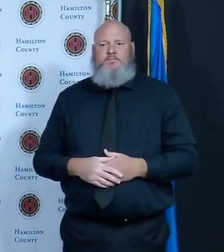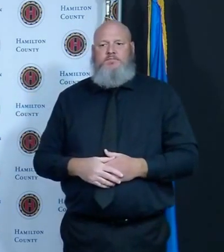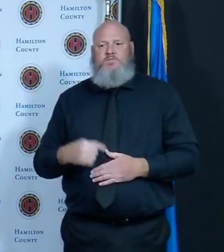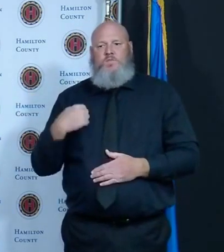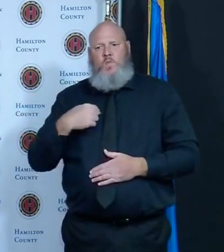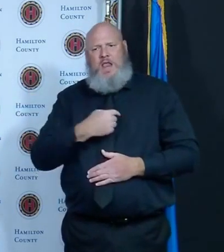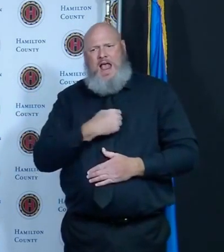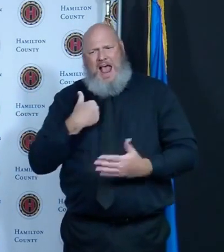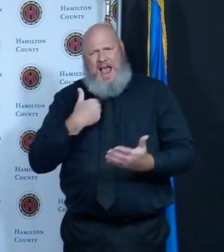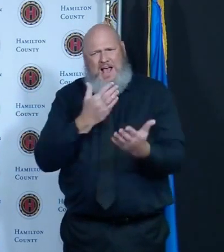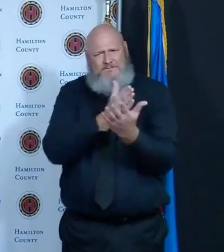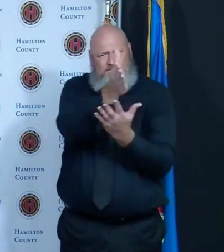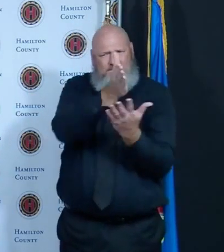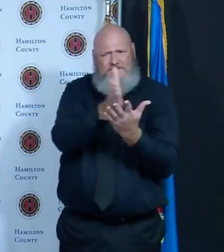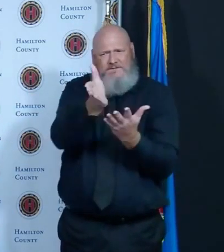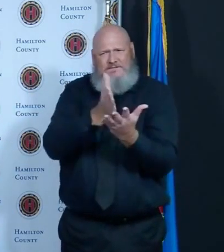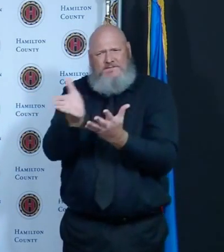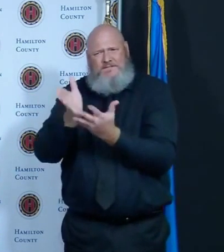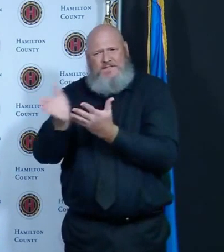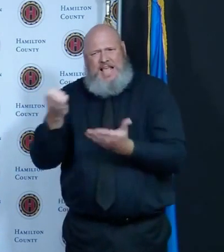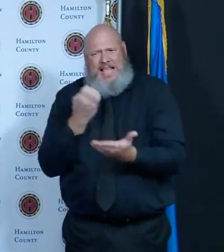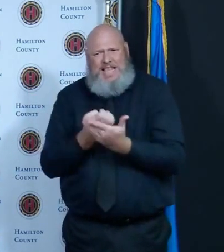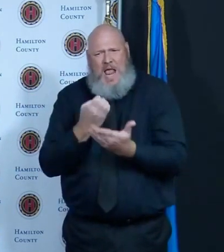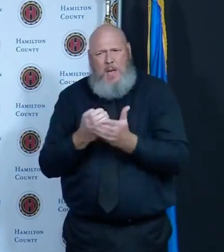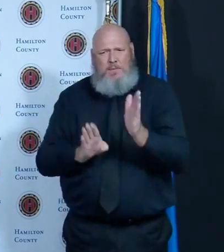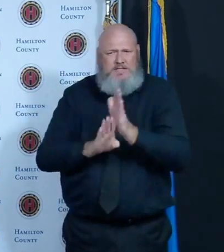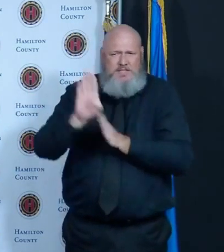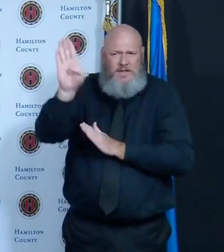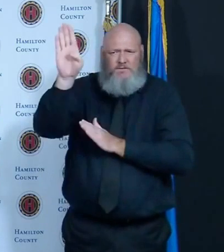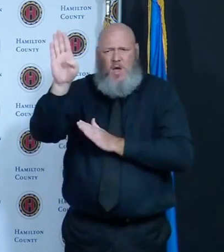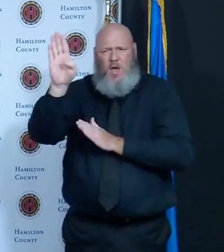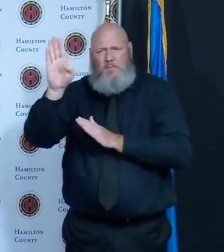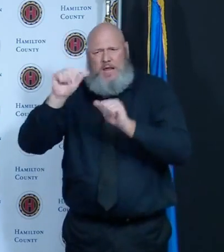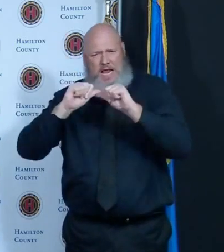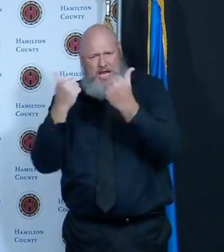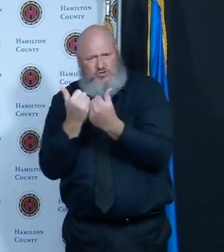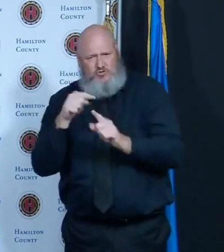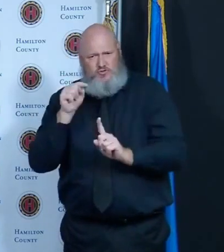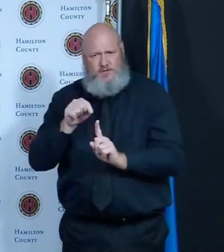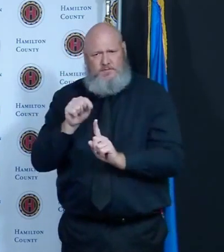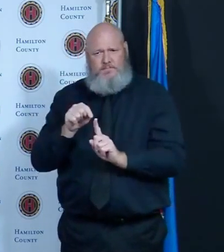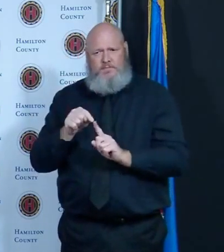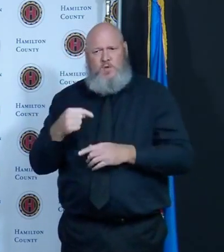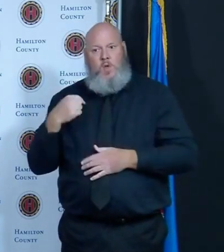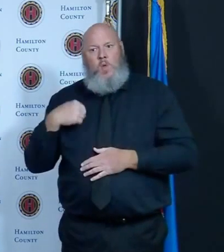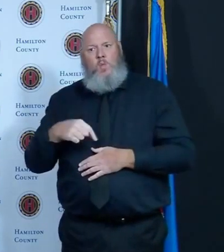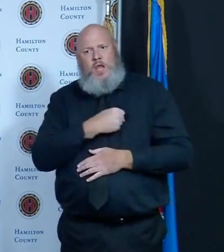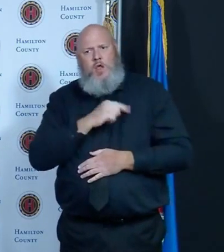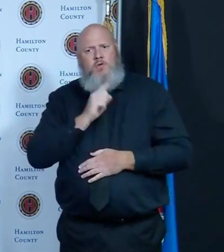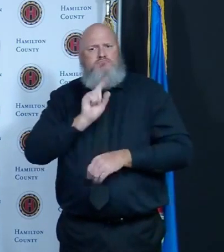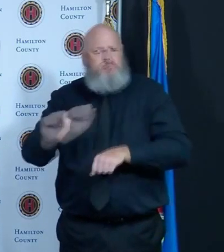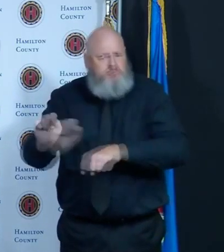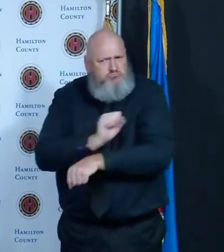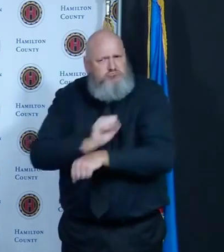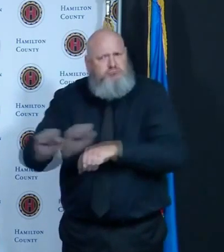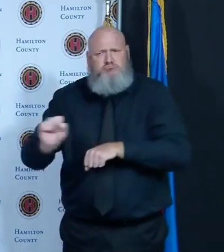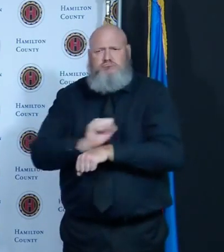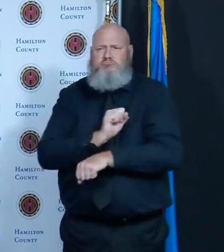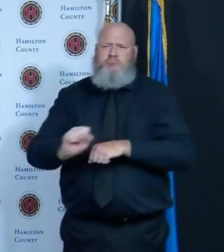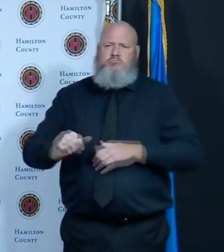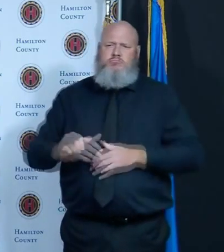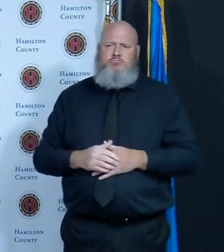economic development organization serving the county. We are the county's Office of Economic Development. We are one of the